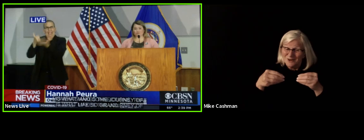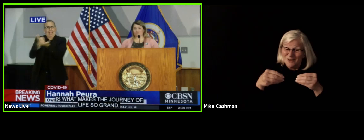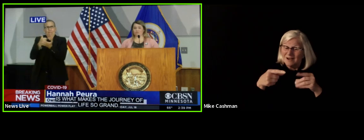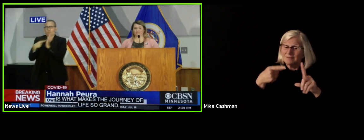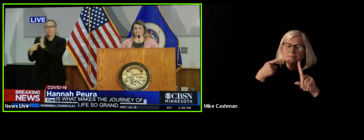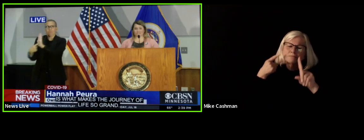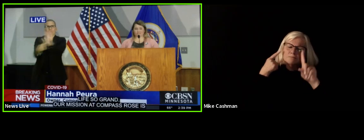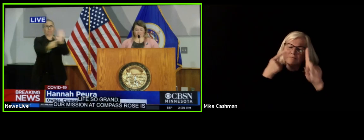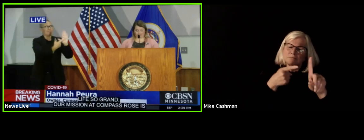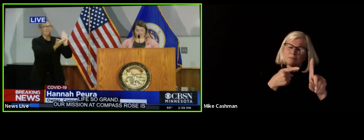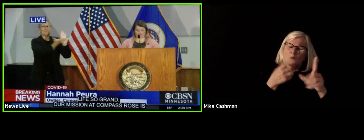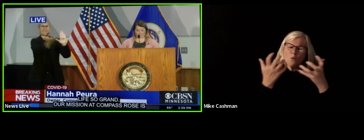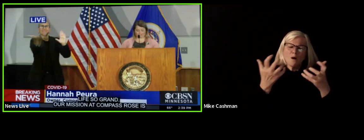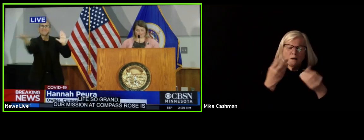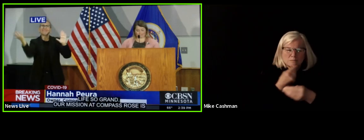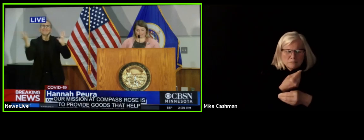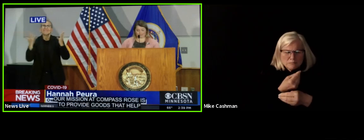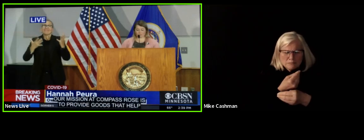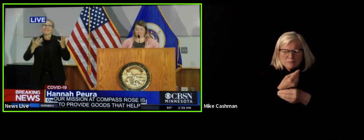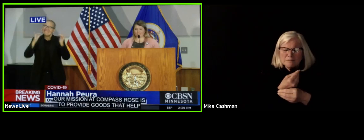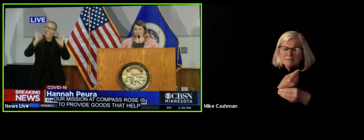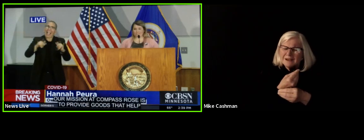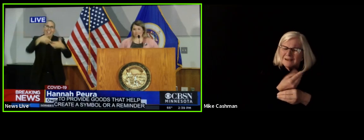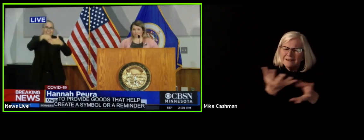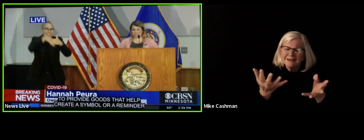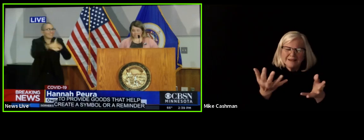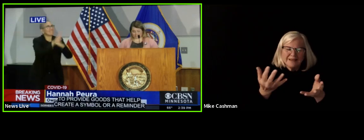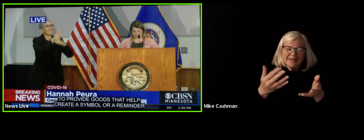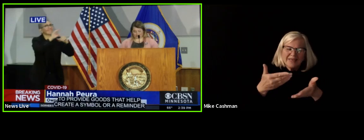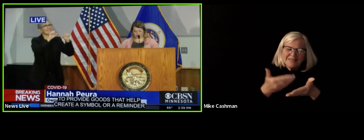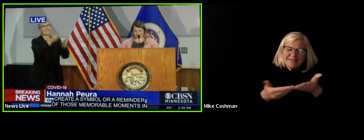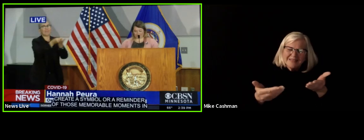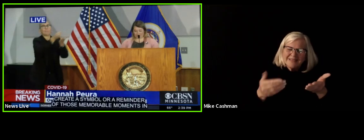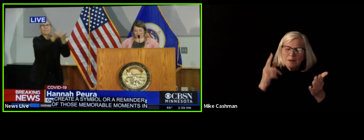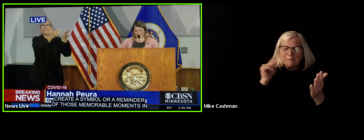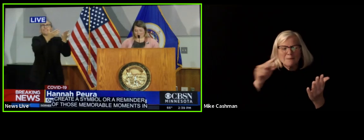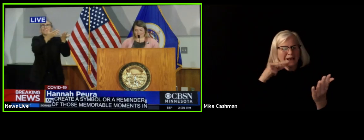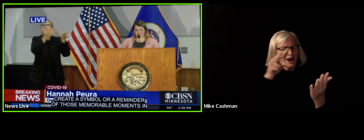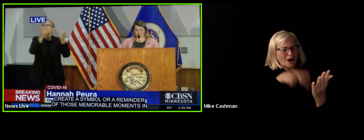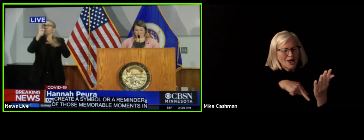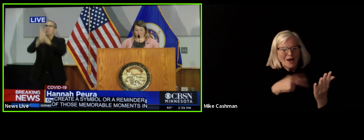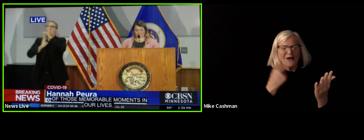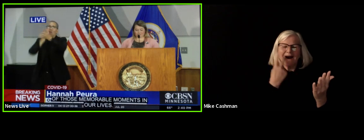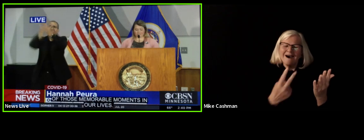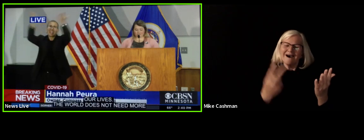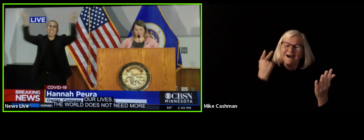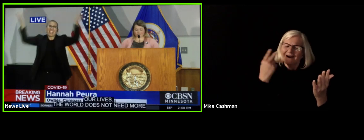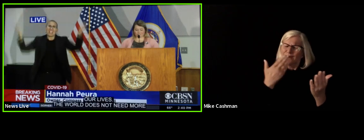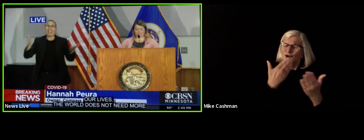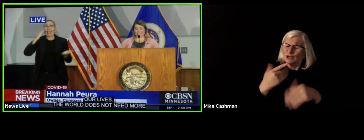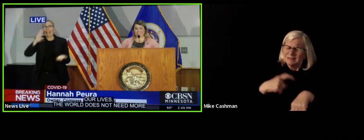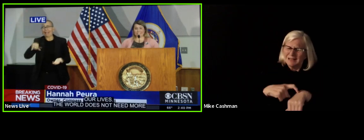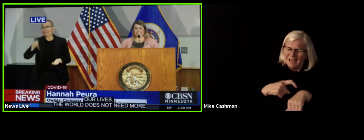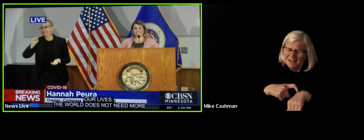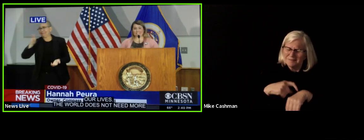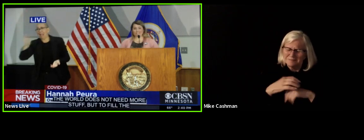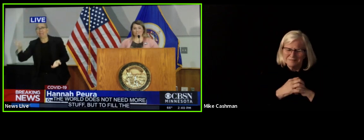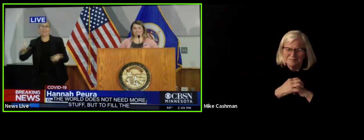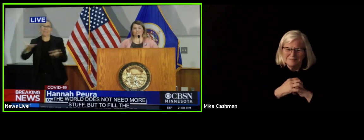memorable moments in our lives. The world doesn't need more stuff, but to fill the community with more